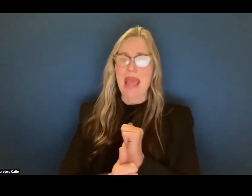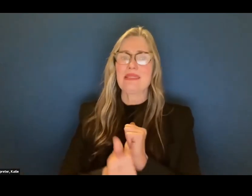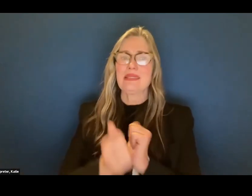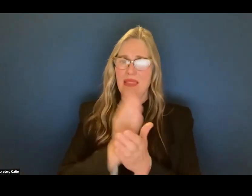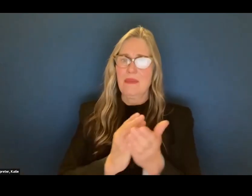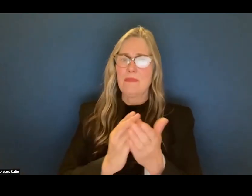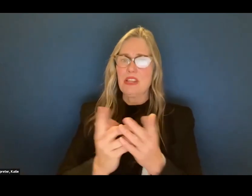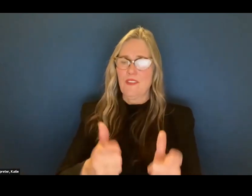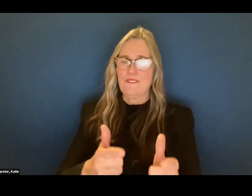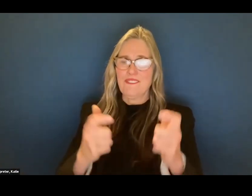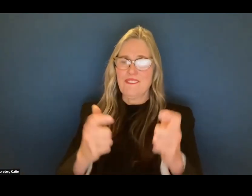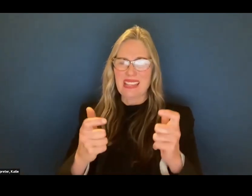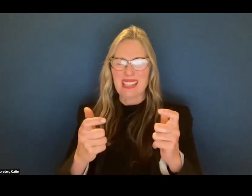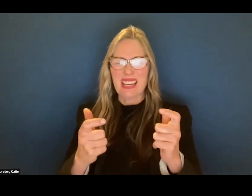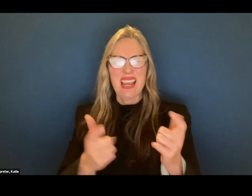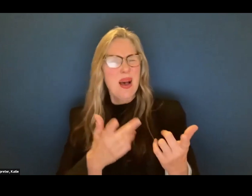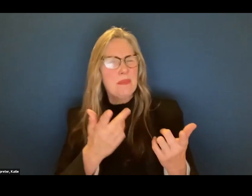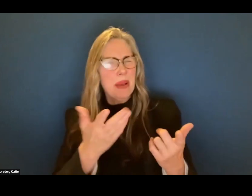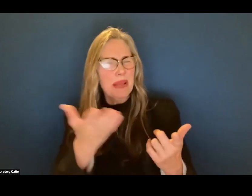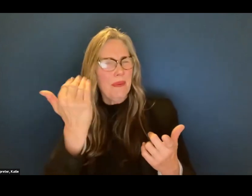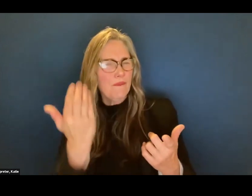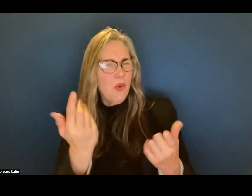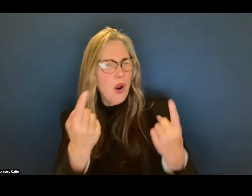happened because of this sort of,